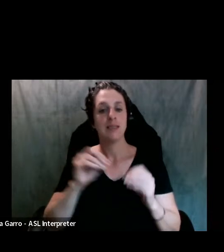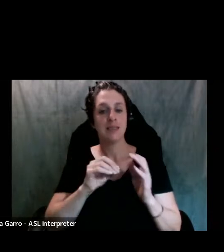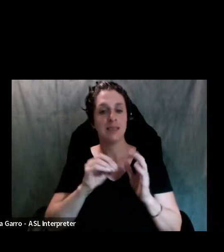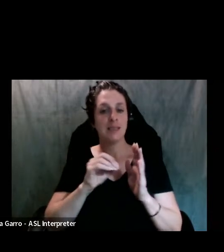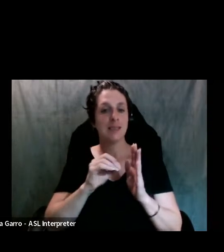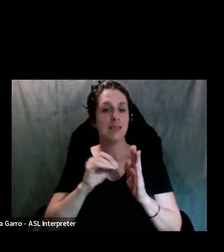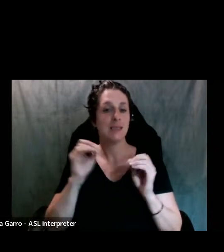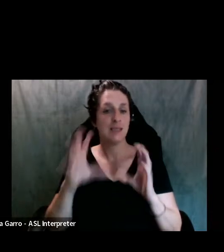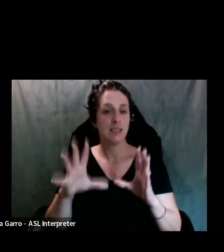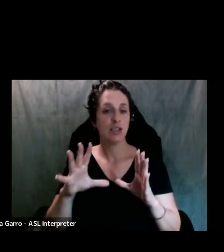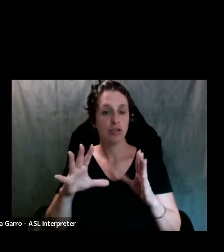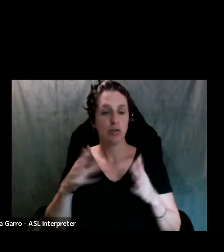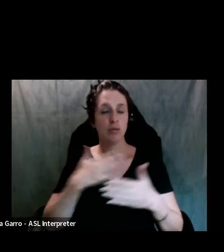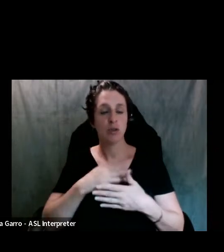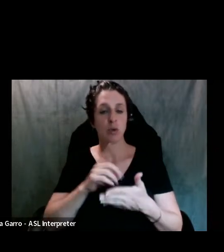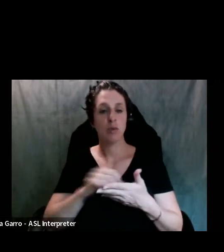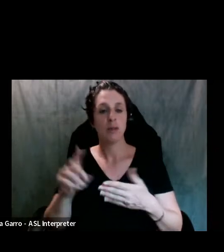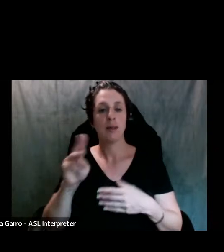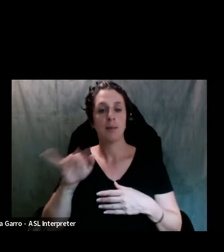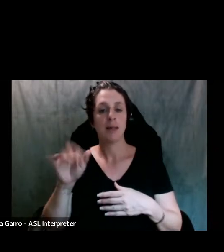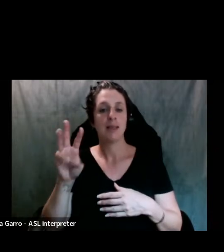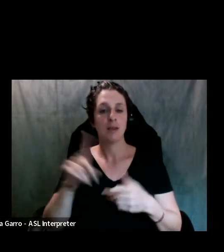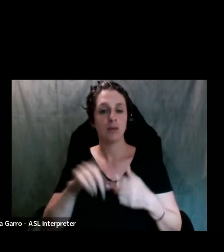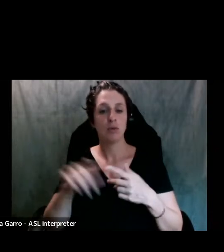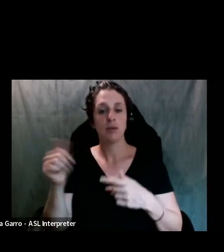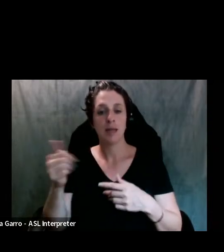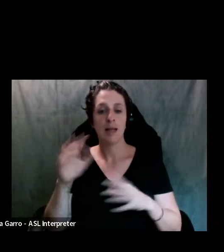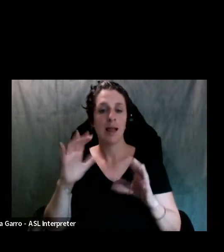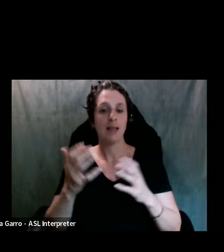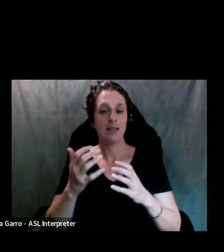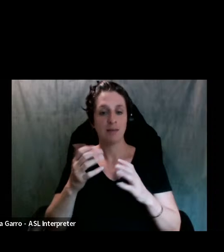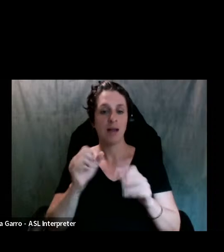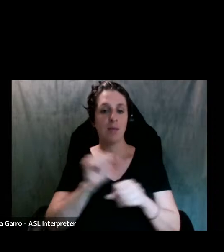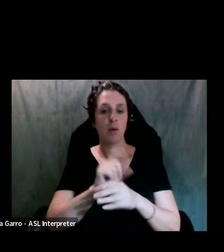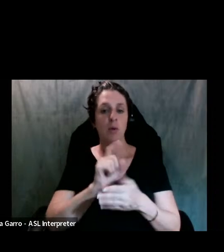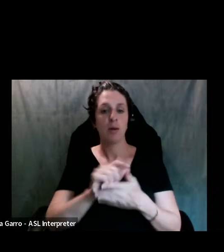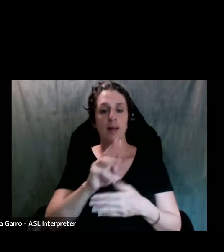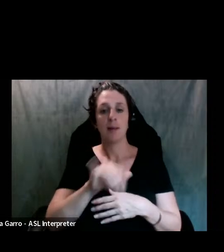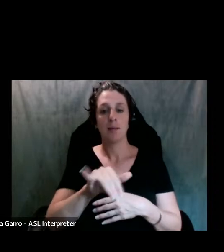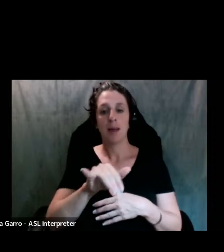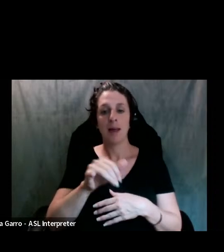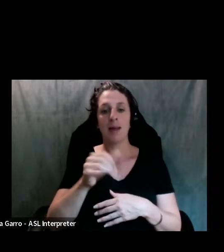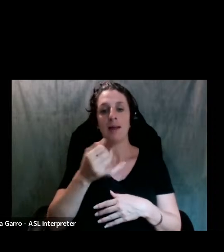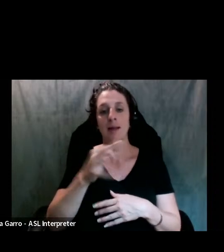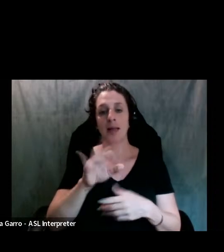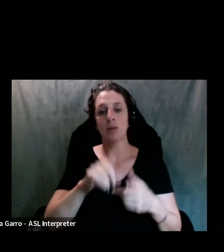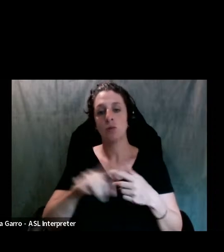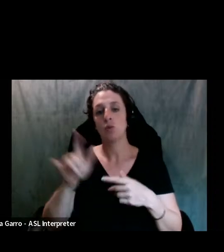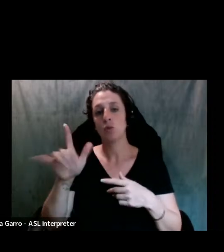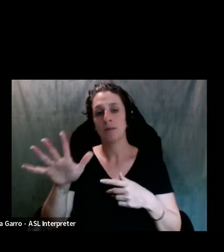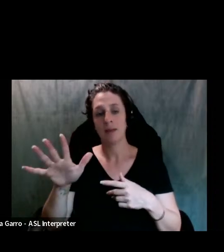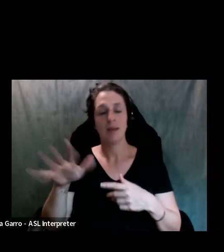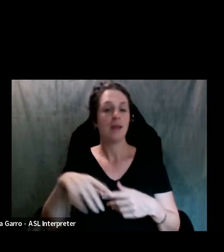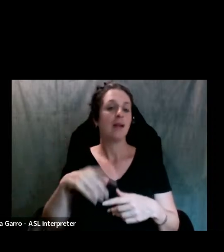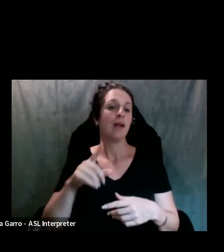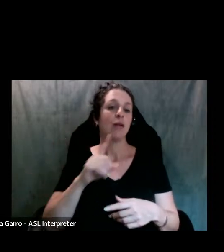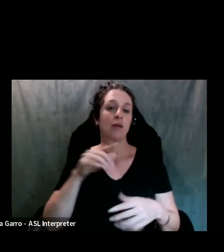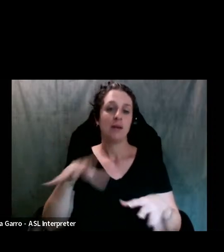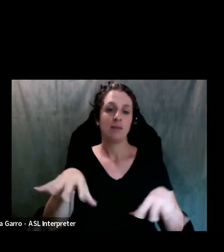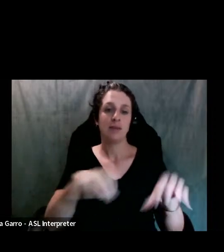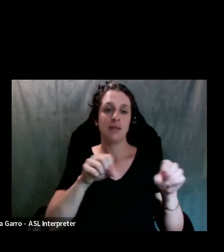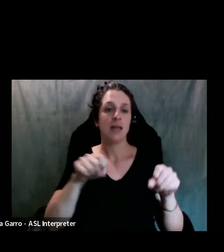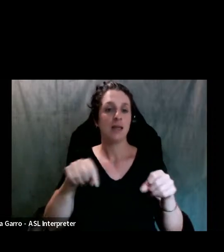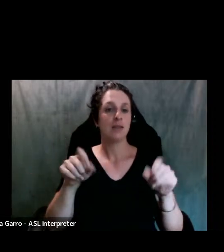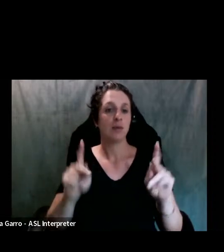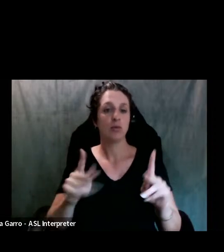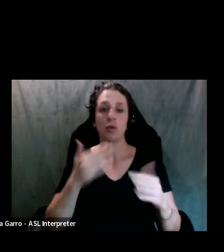6th through 10th this year, Classified Employee Week, May 19th through the 25th. And I just want to take this opportunity to thank all of